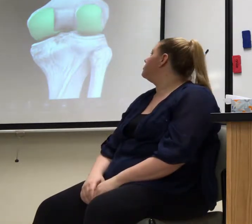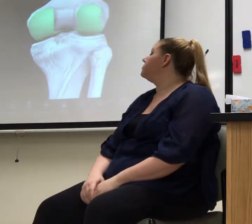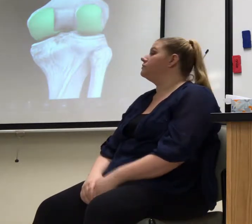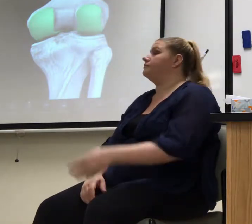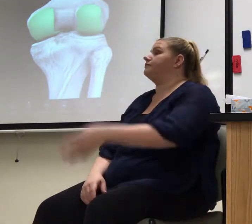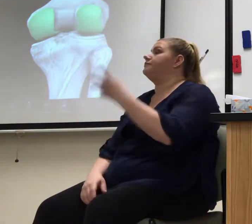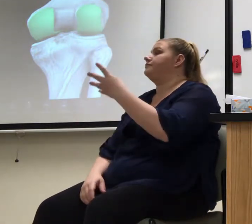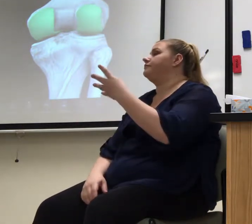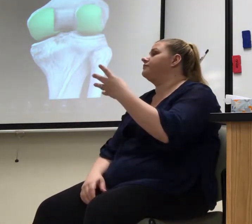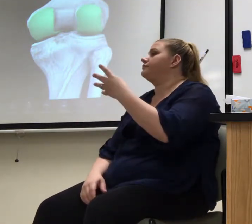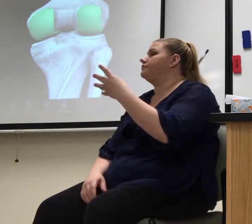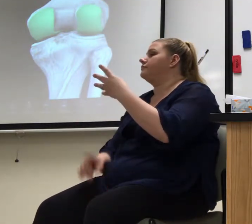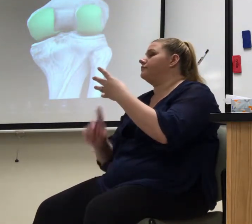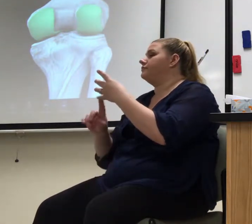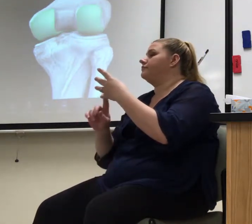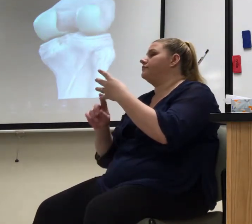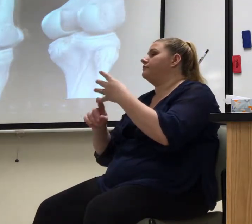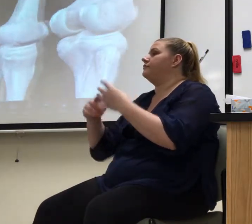patellar surface.